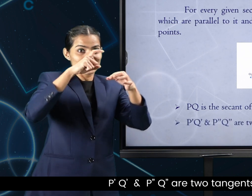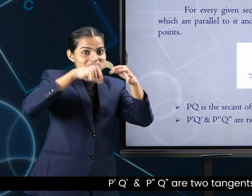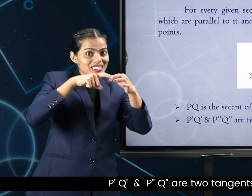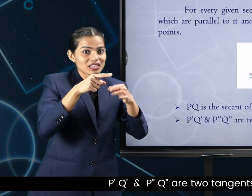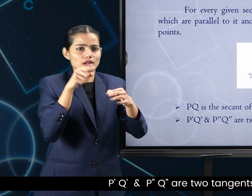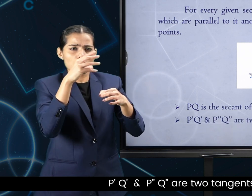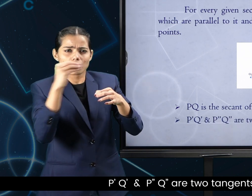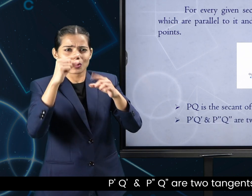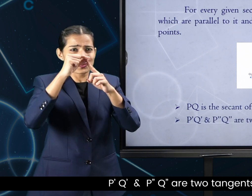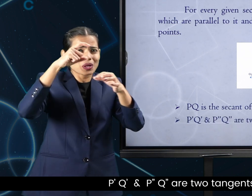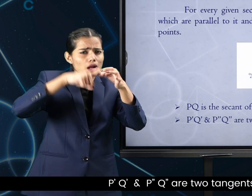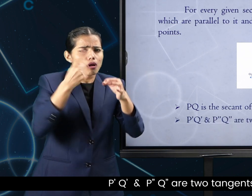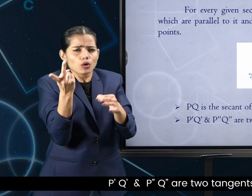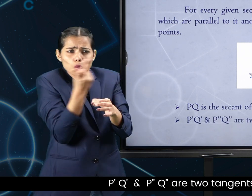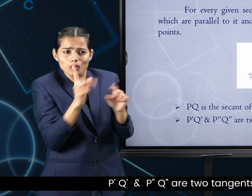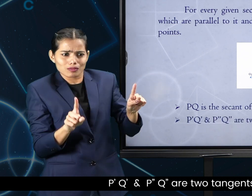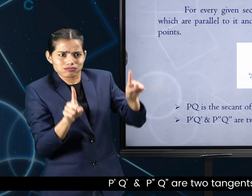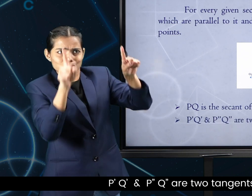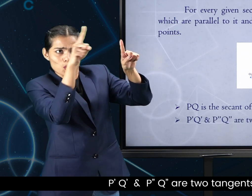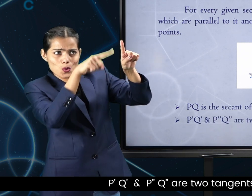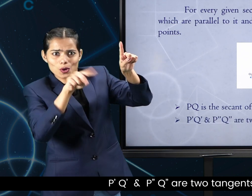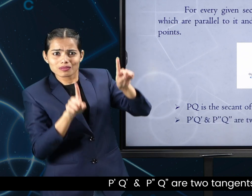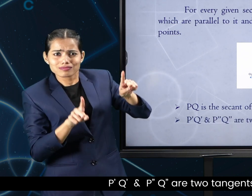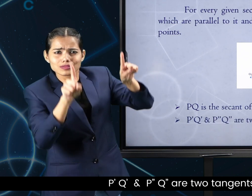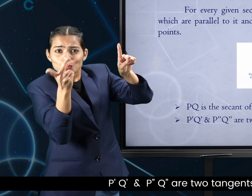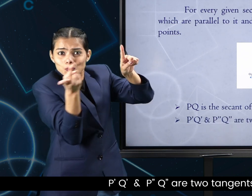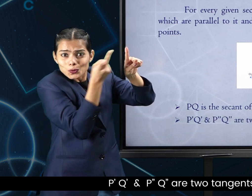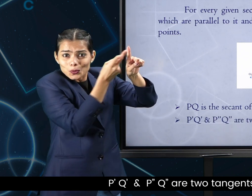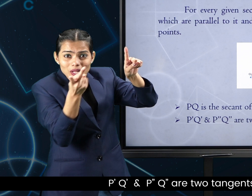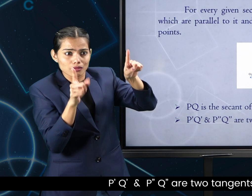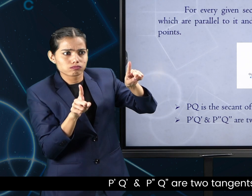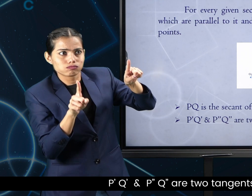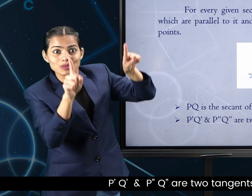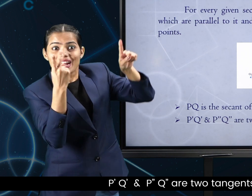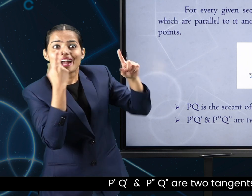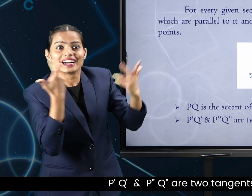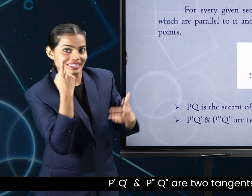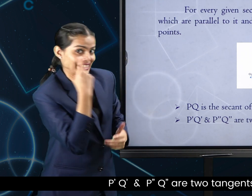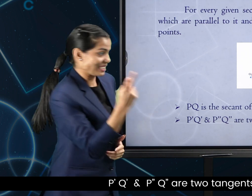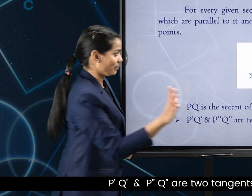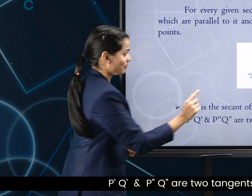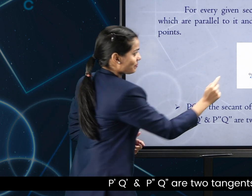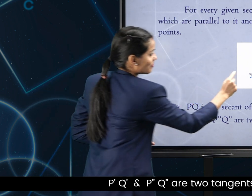P dash Q dash and P double dash Q double dash are two tangents that are parallel to